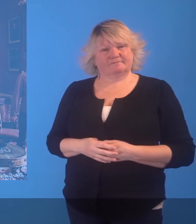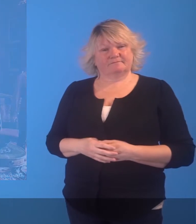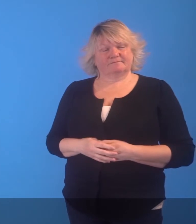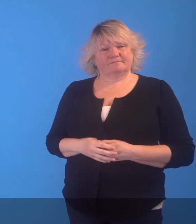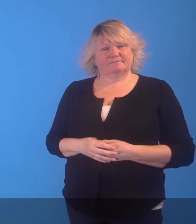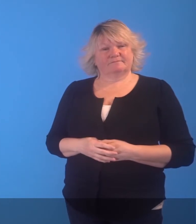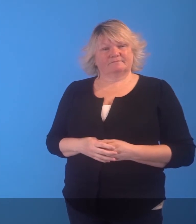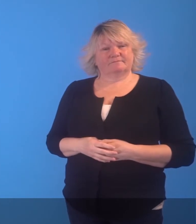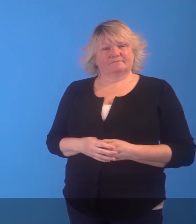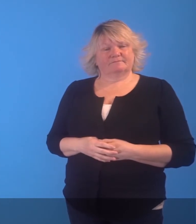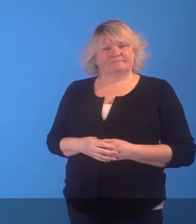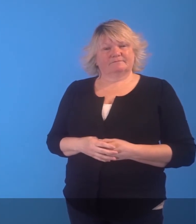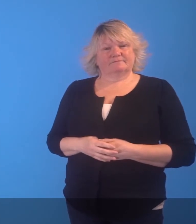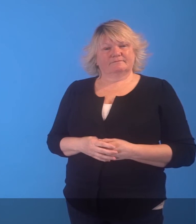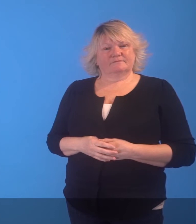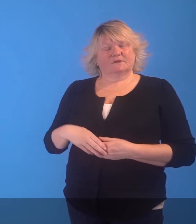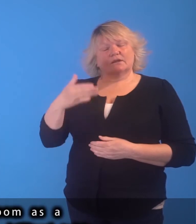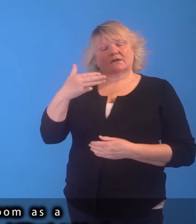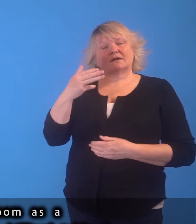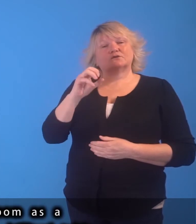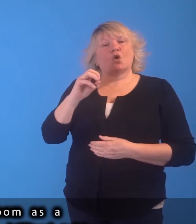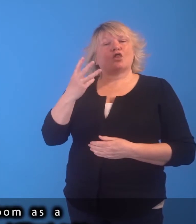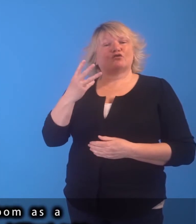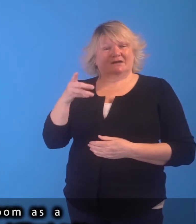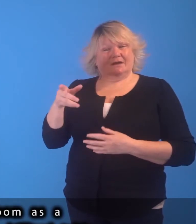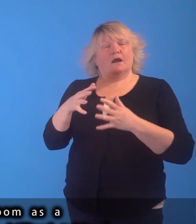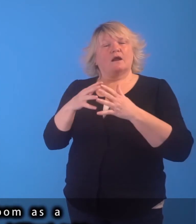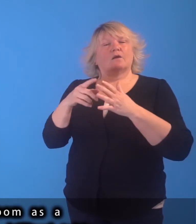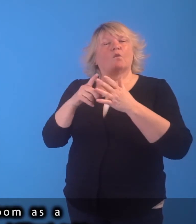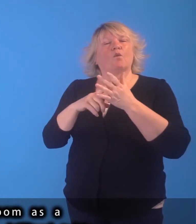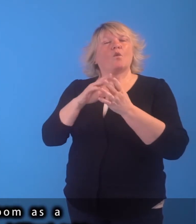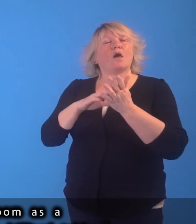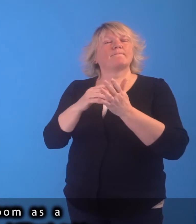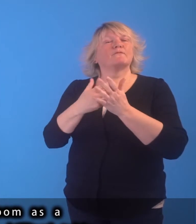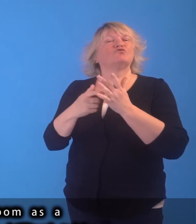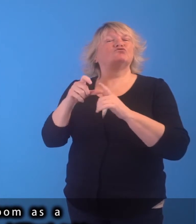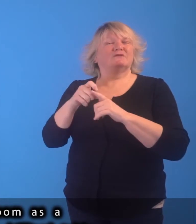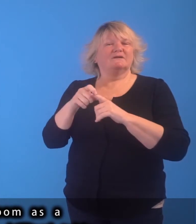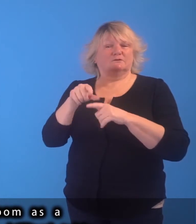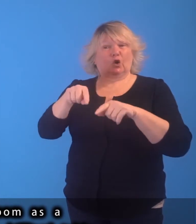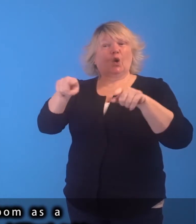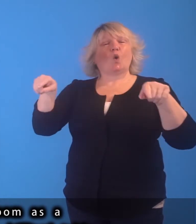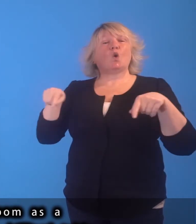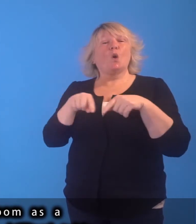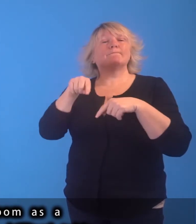To protect against drafts from the prevailing westerly wind.